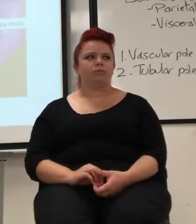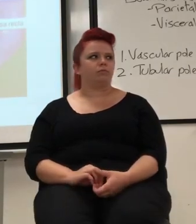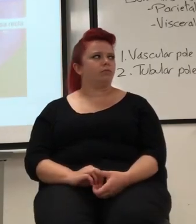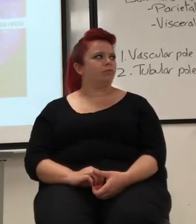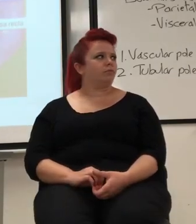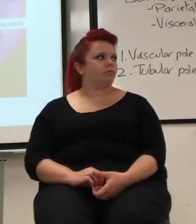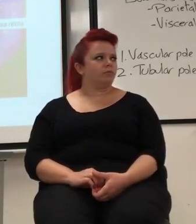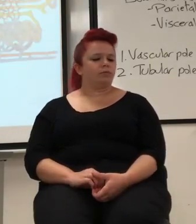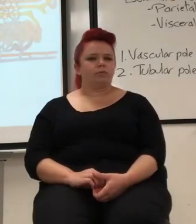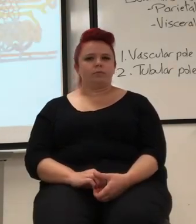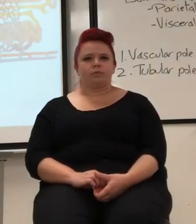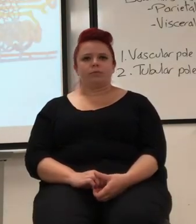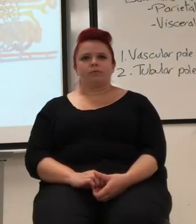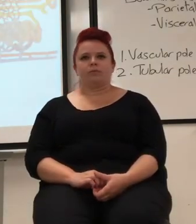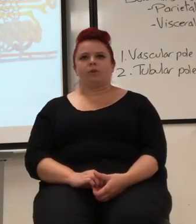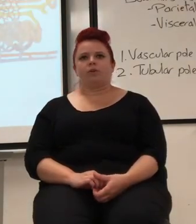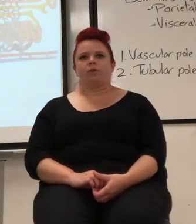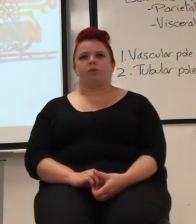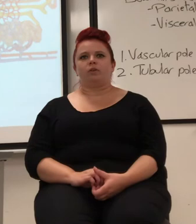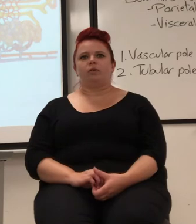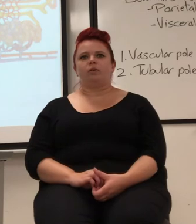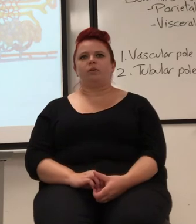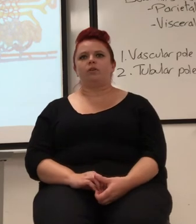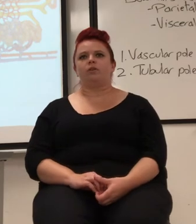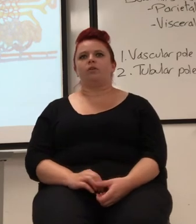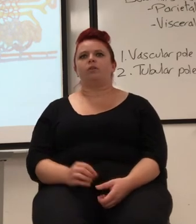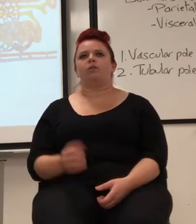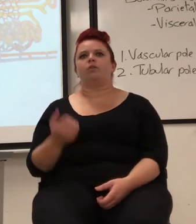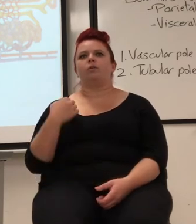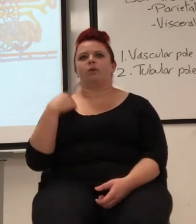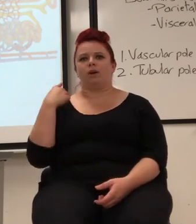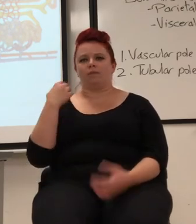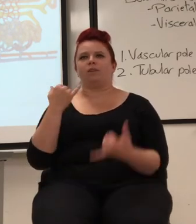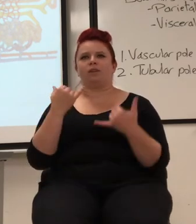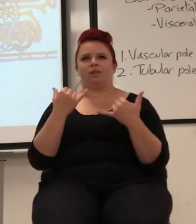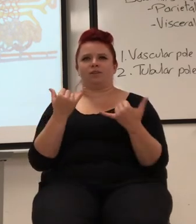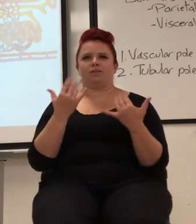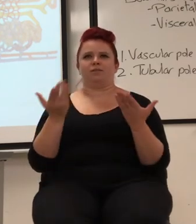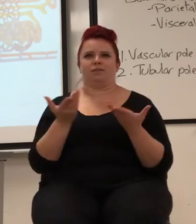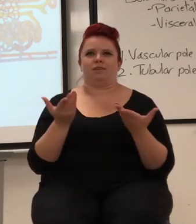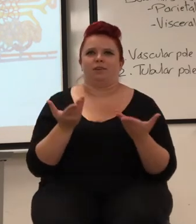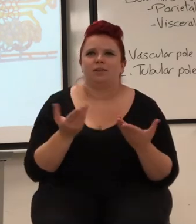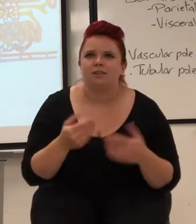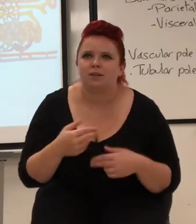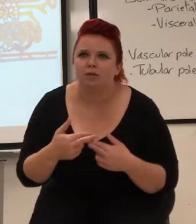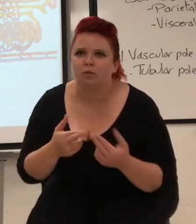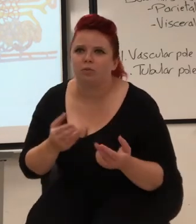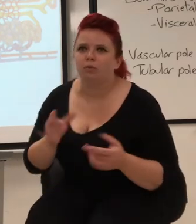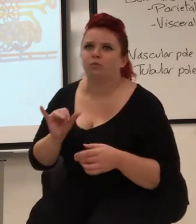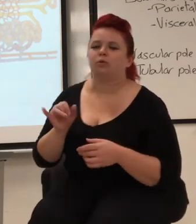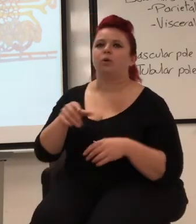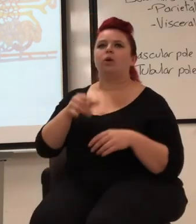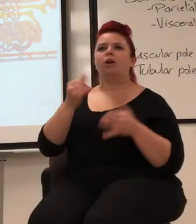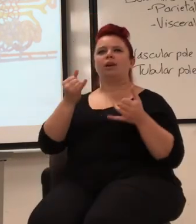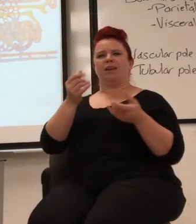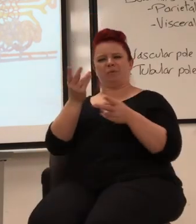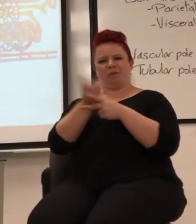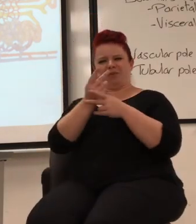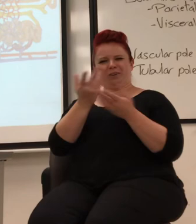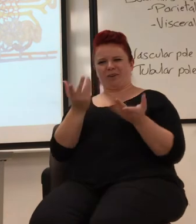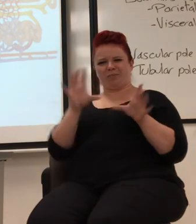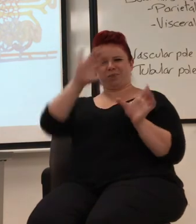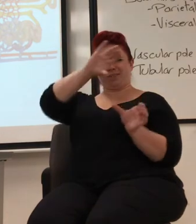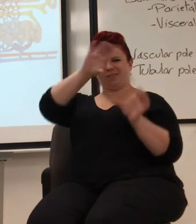I did this one already. This one, we got this one in room two. Let's orient ourselves, because they turn it sideways. So here's